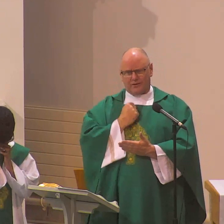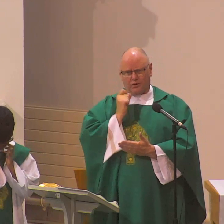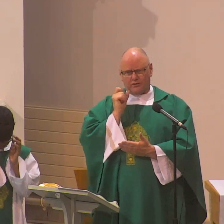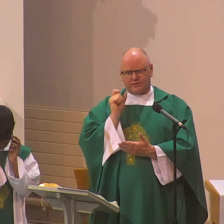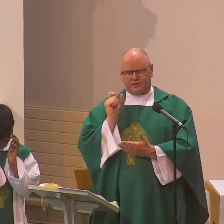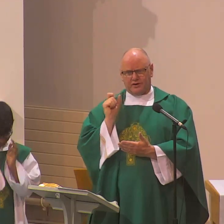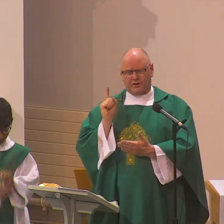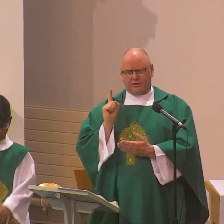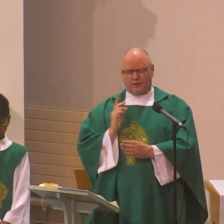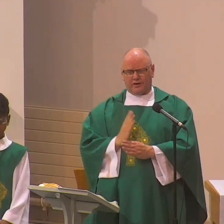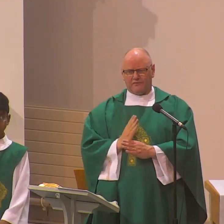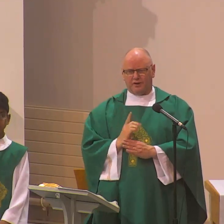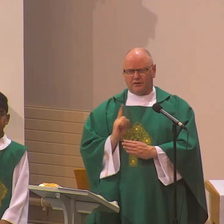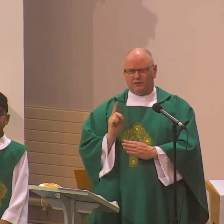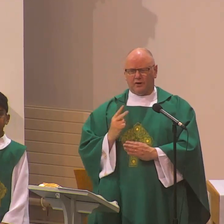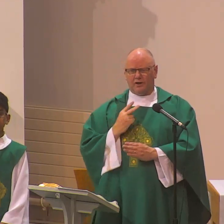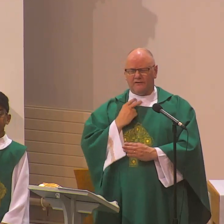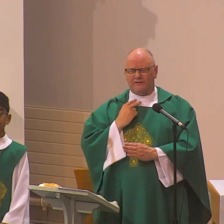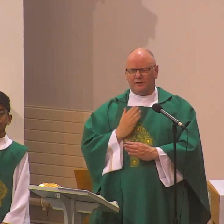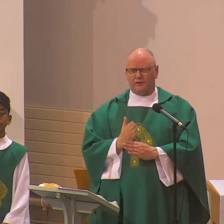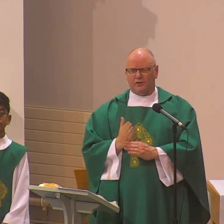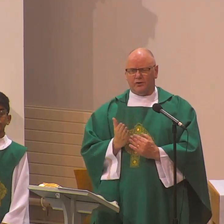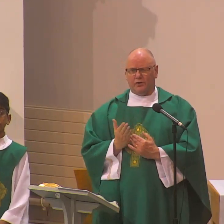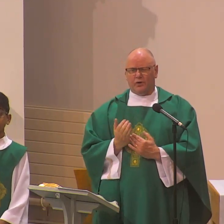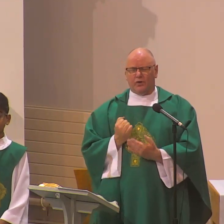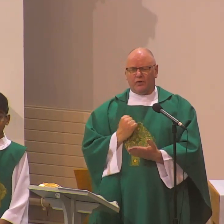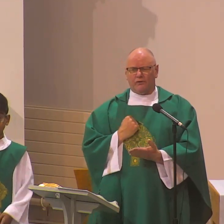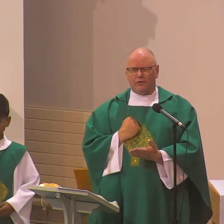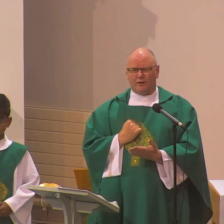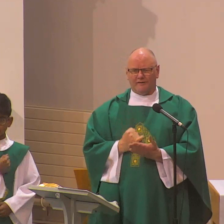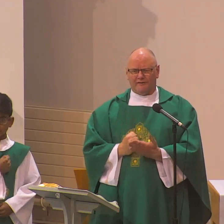my words, in what I have done, what I have failed to do.